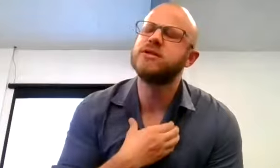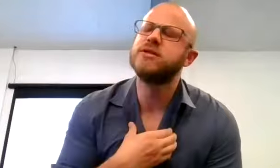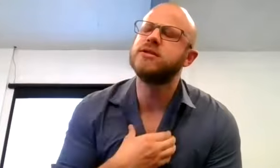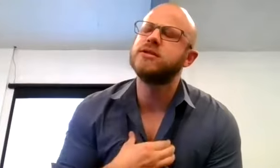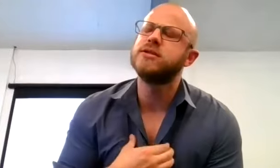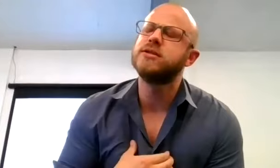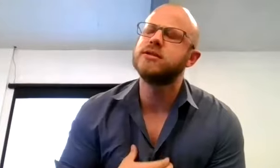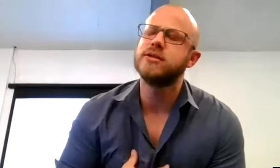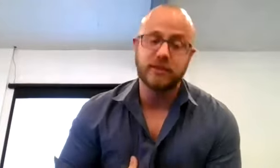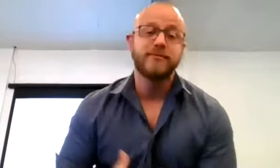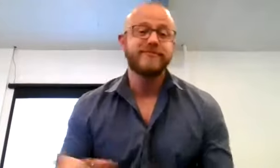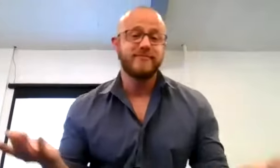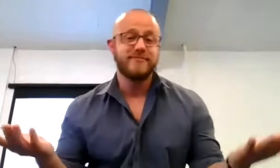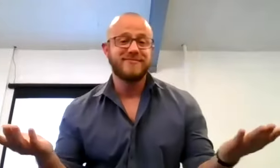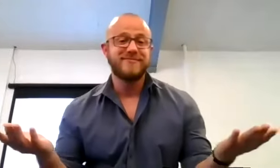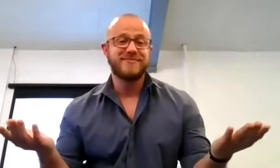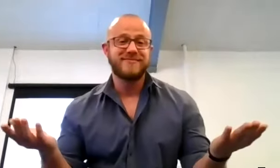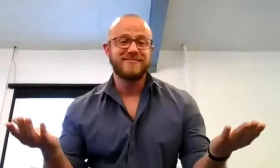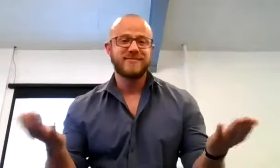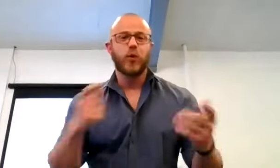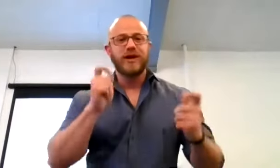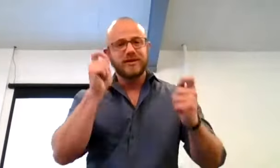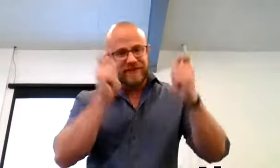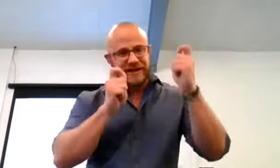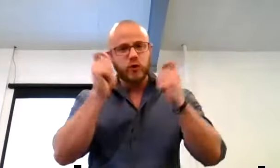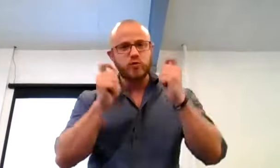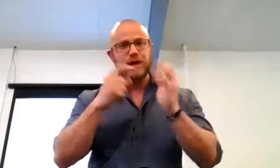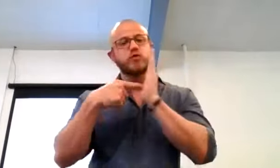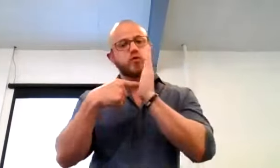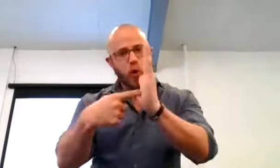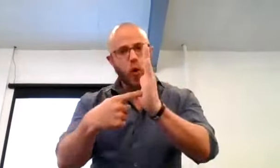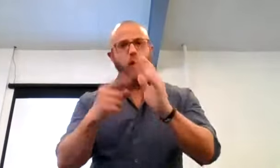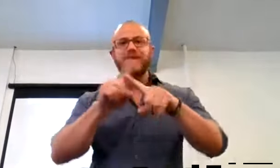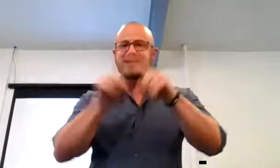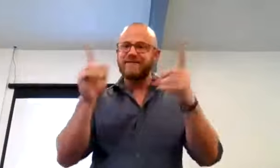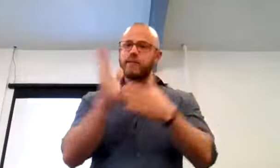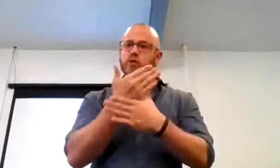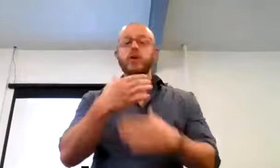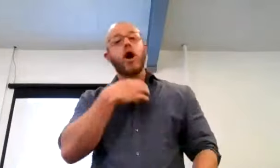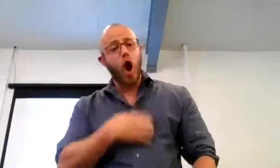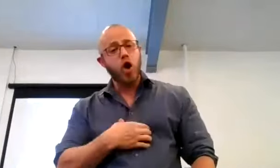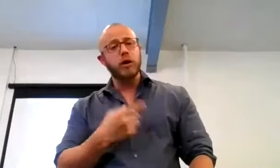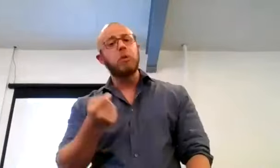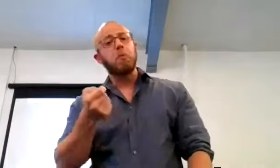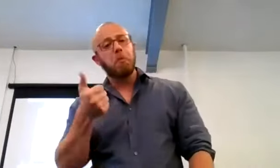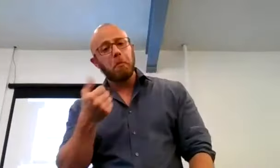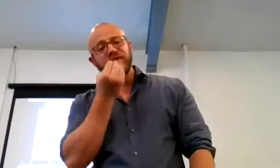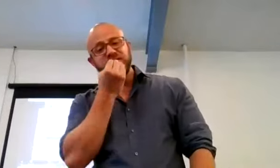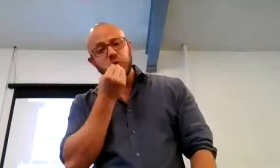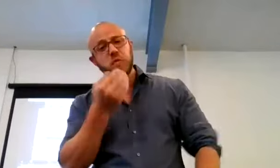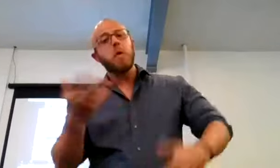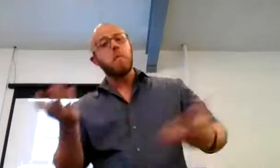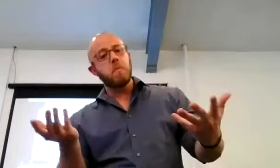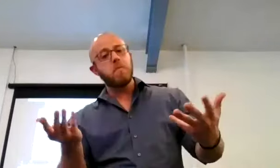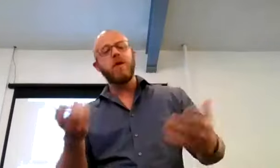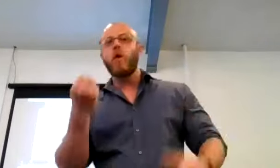me food, I am starving, you see that? It literally changes the facial expressions. When it comes to, I just need a little bit of